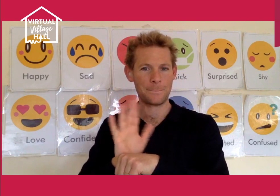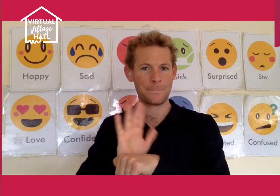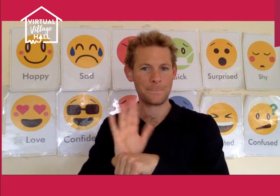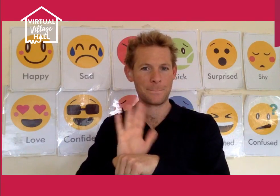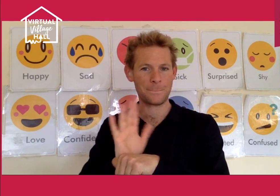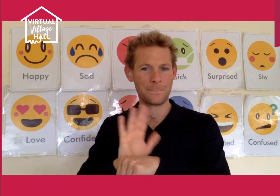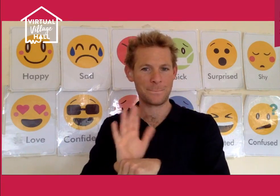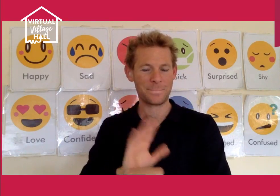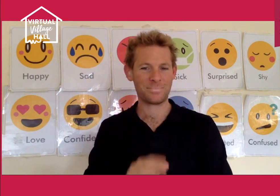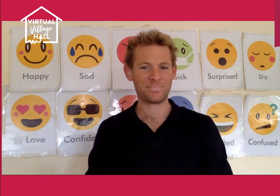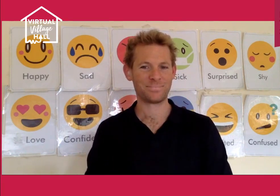Film.